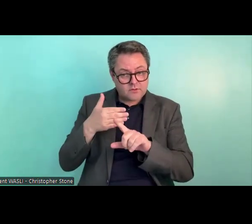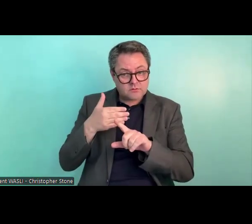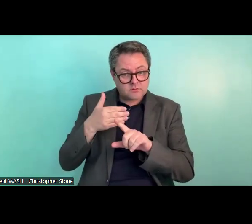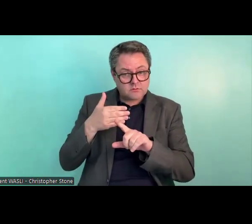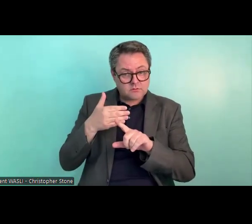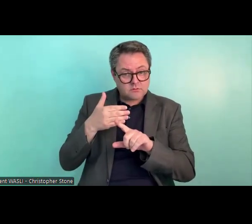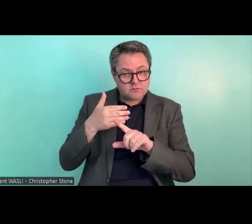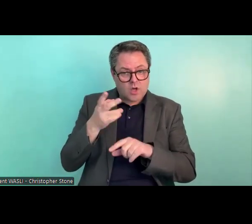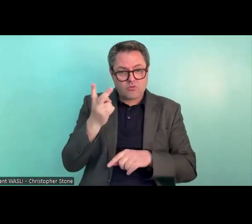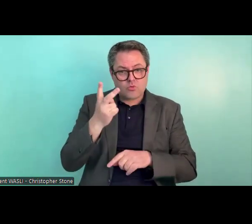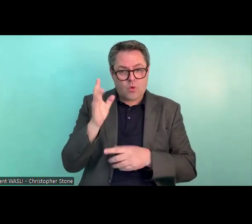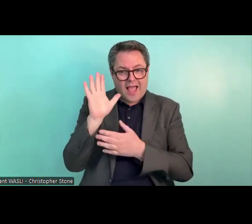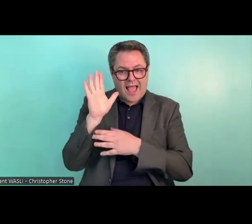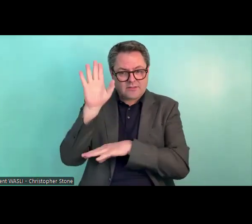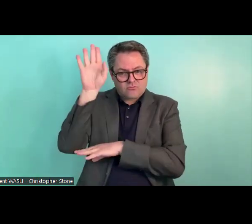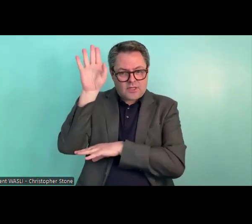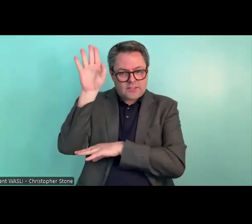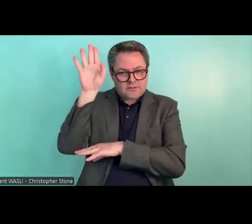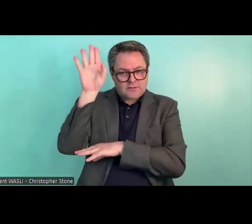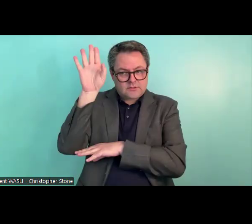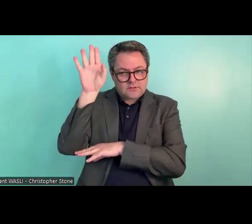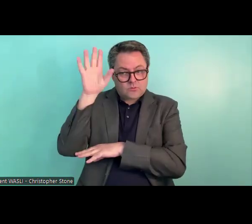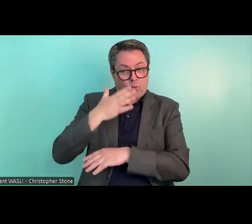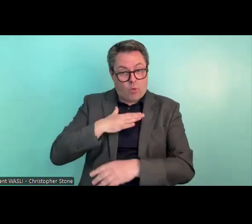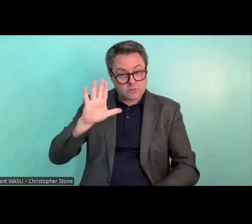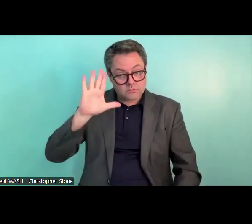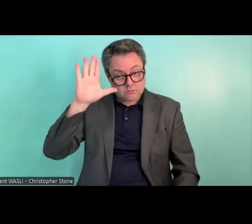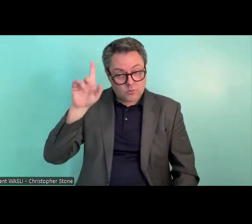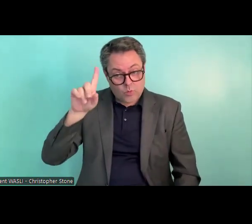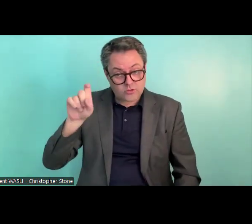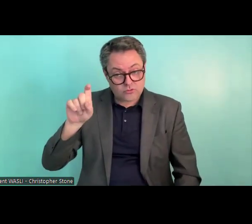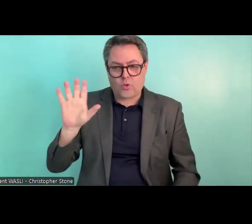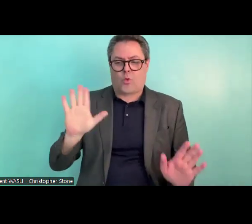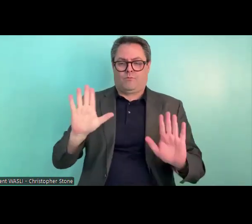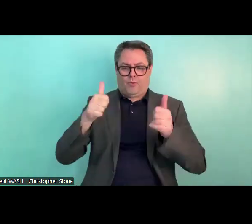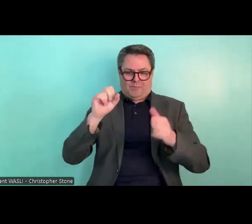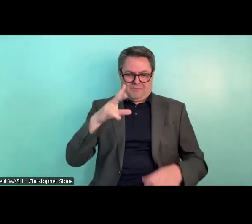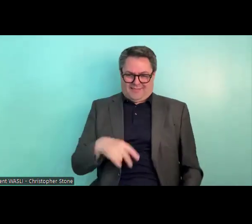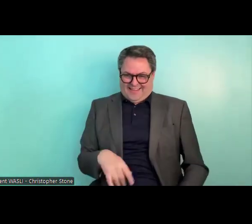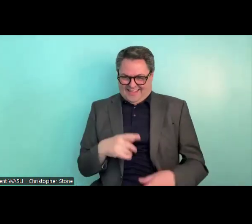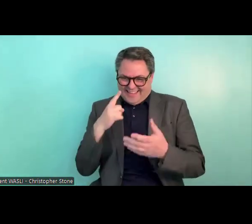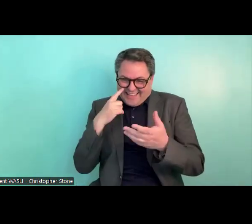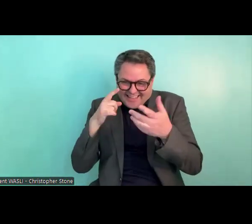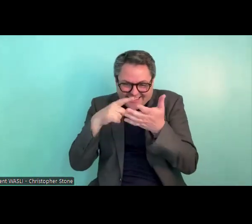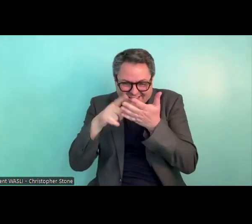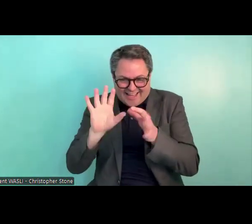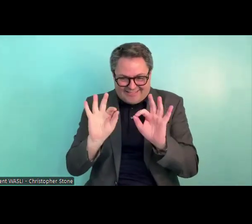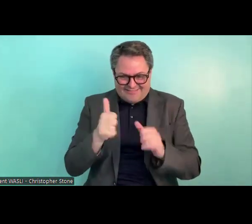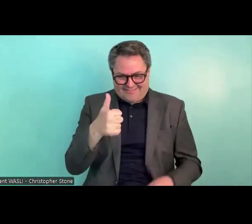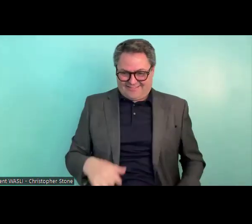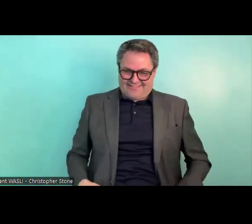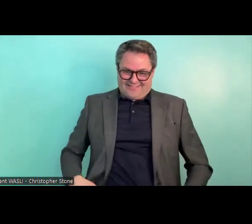WASLI, and I see another hand raised as well. Are those questions that you have? WASLI and the Hong